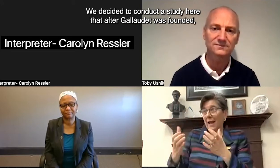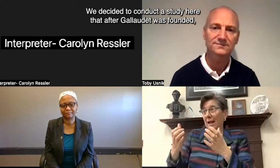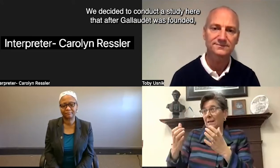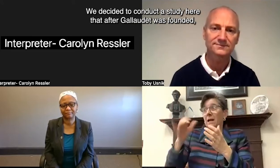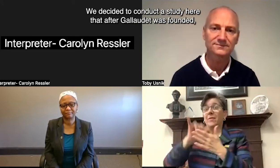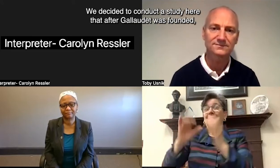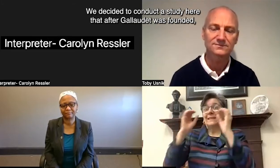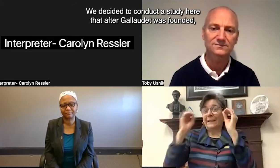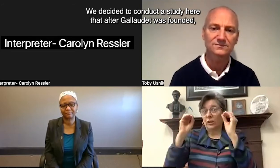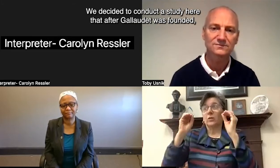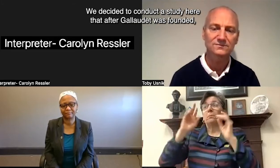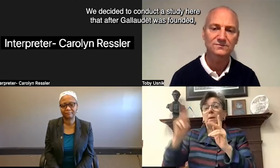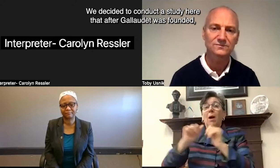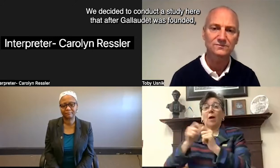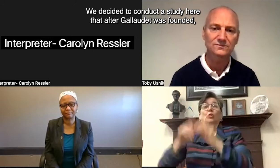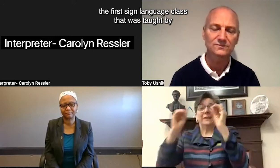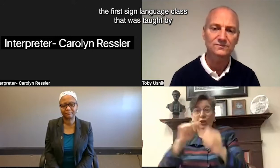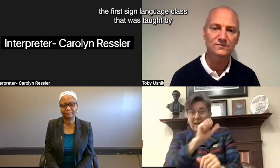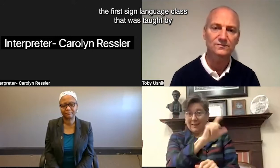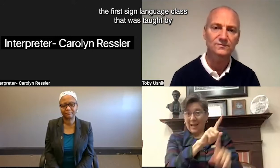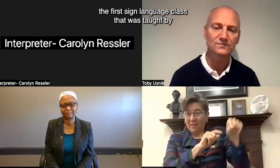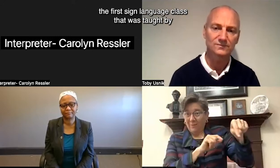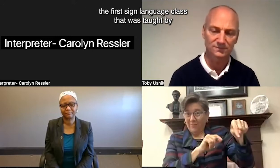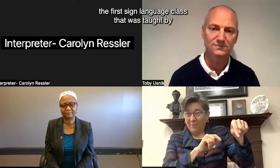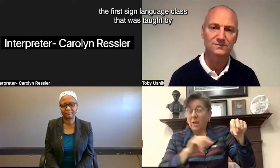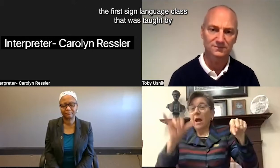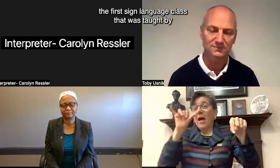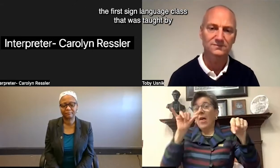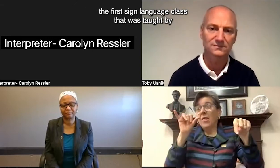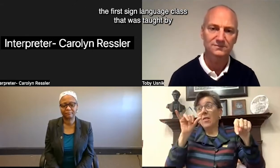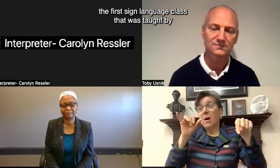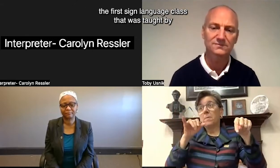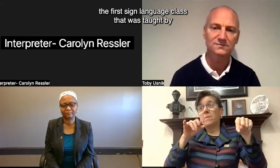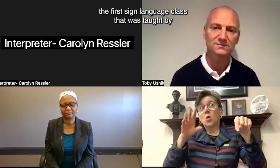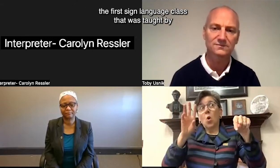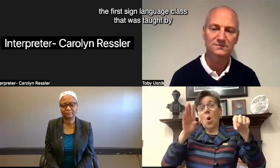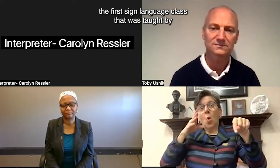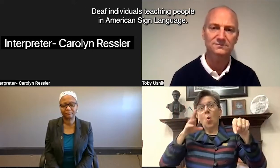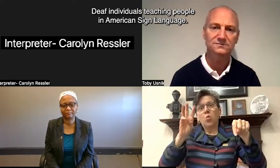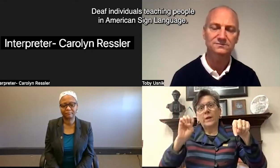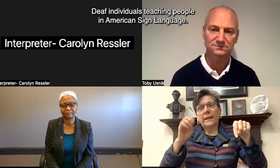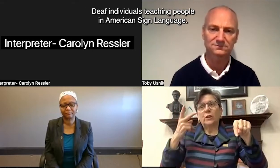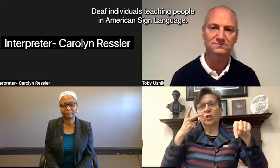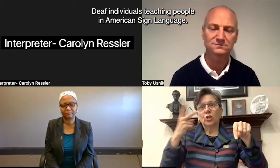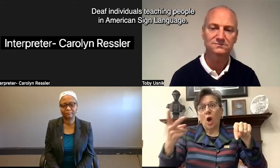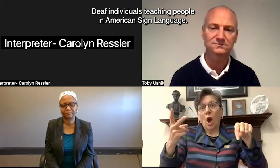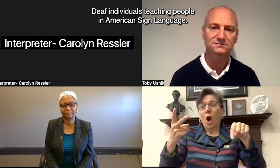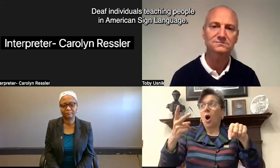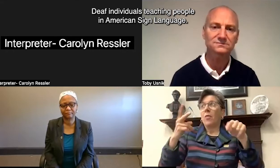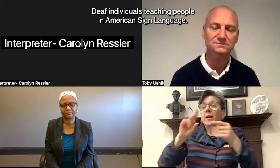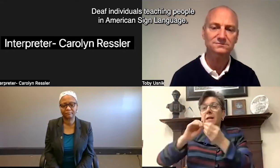was founded, their first sign language class that was taught by deaf individuals teaching at people in American Sign Language.